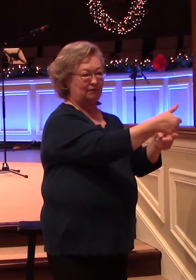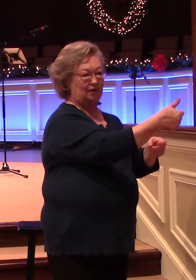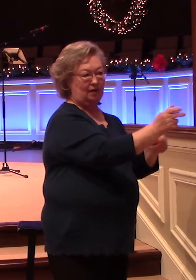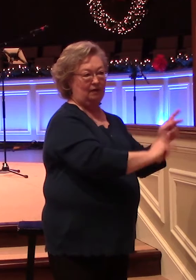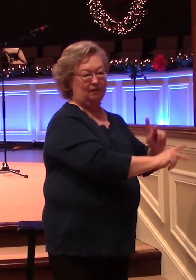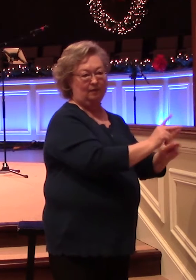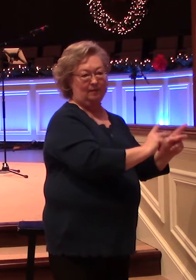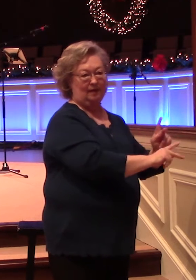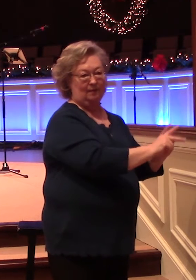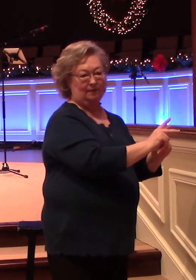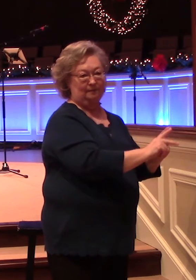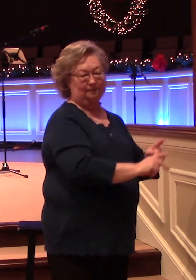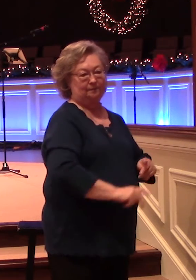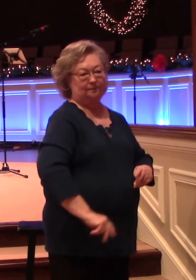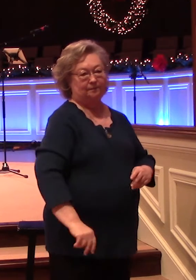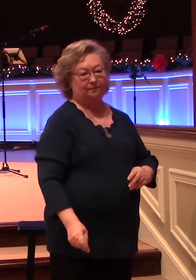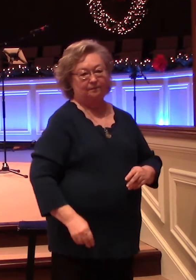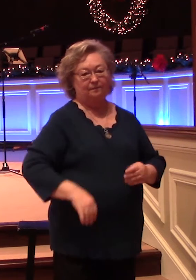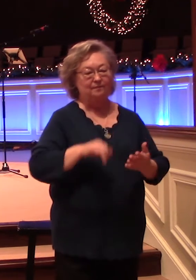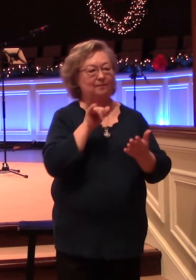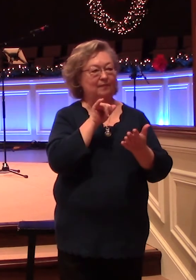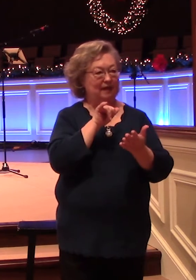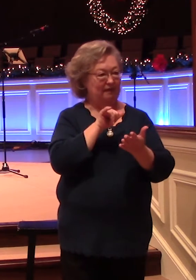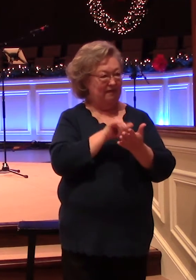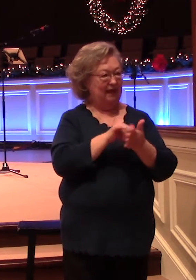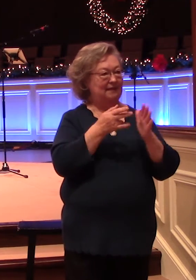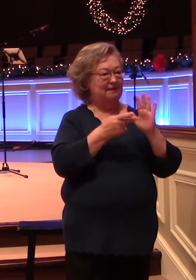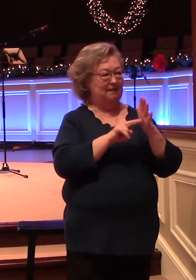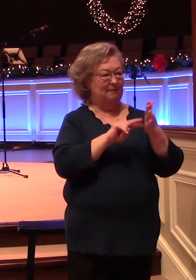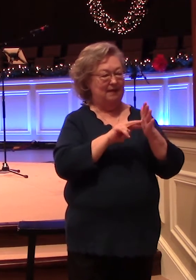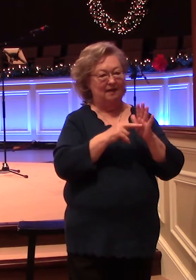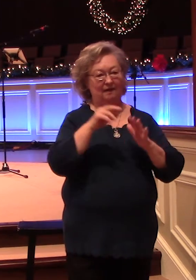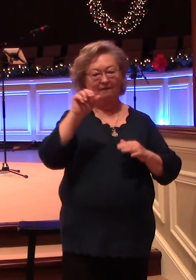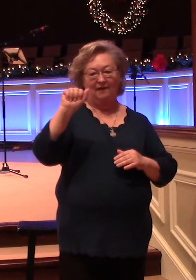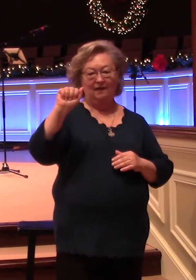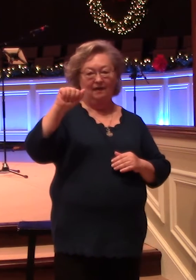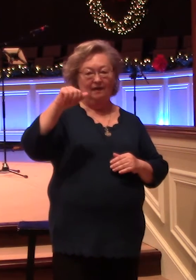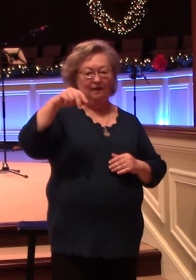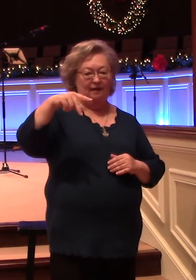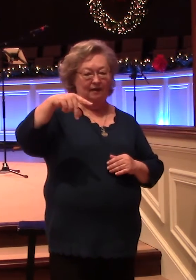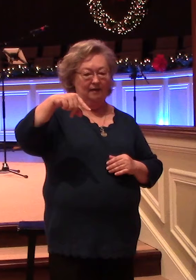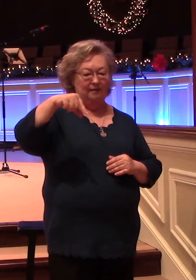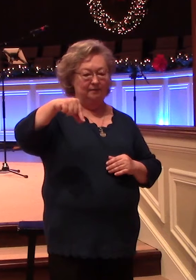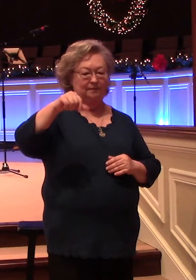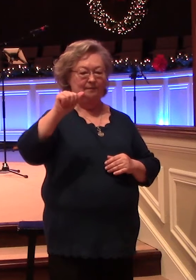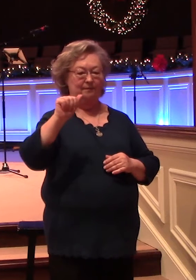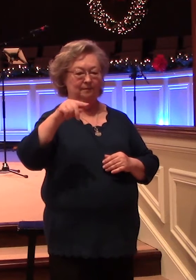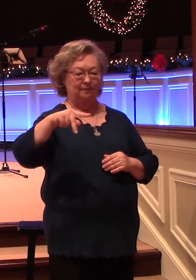That's agape love. That's agape love.